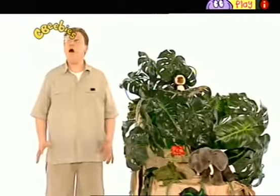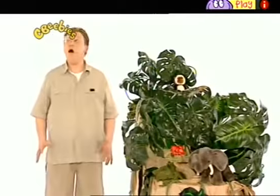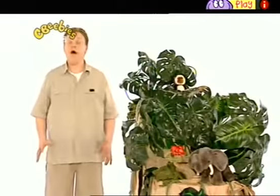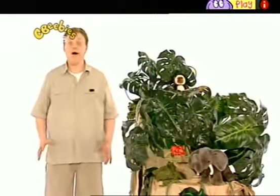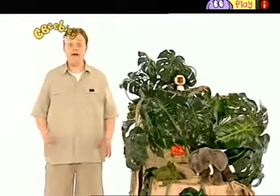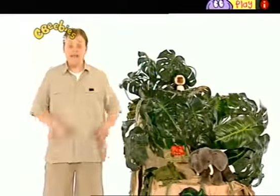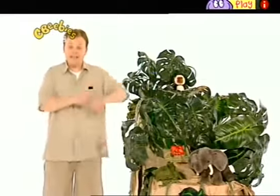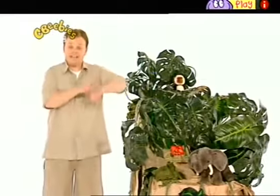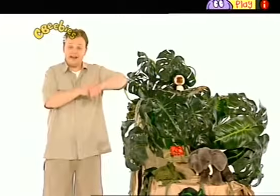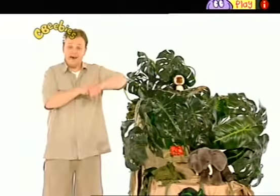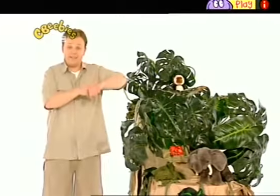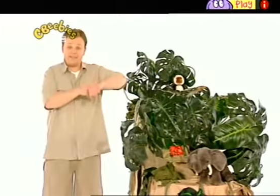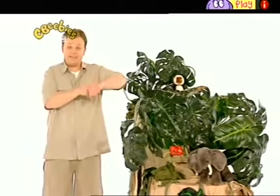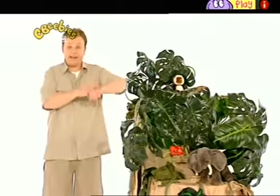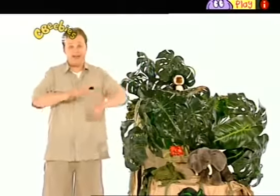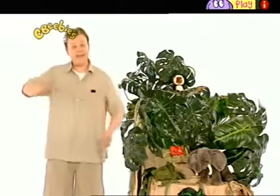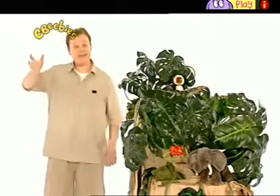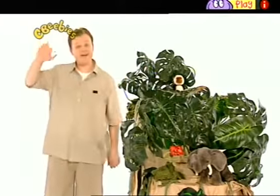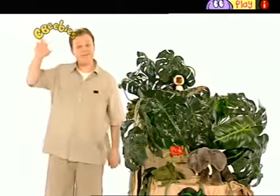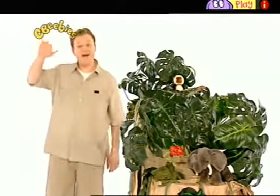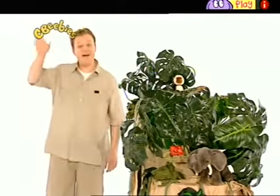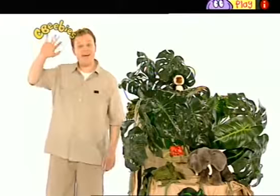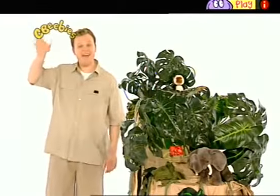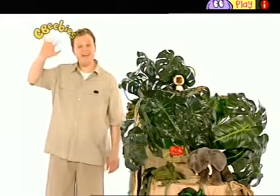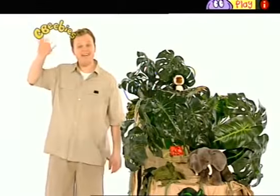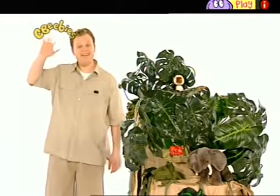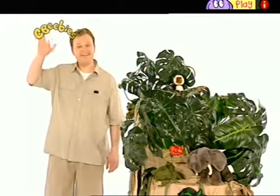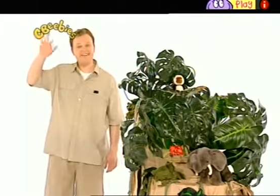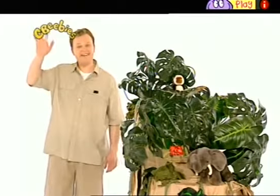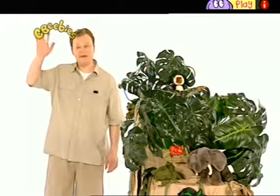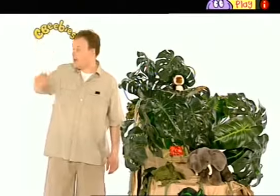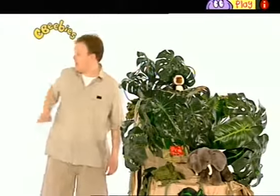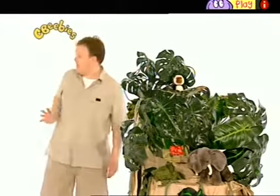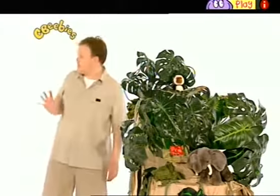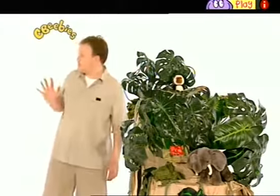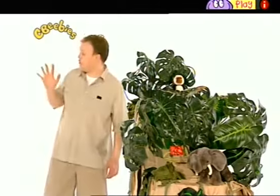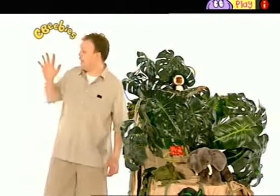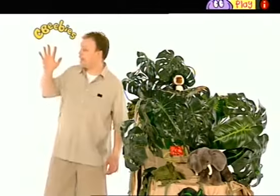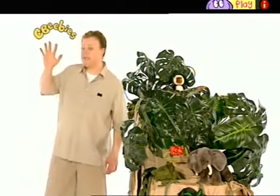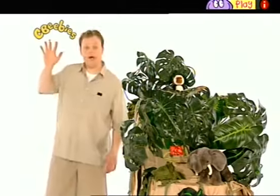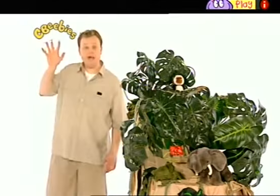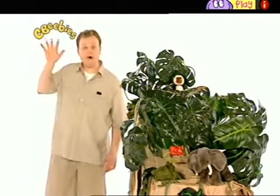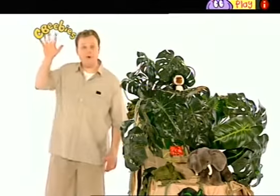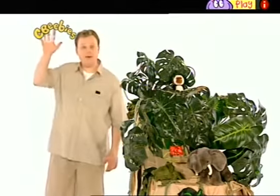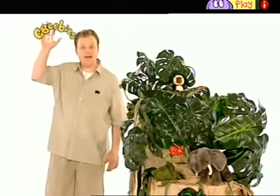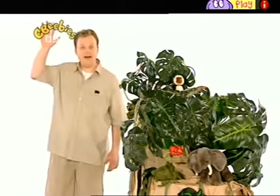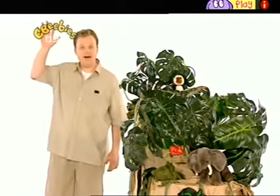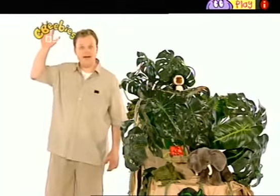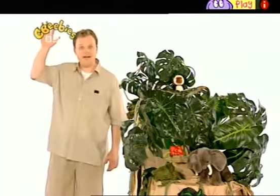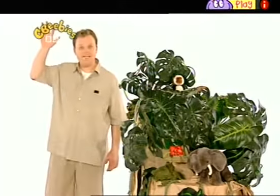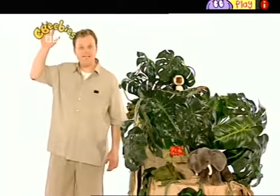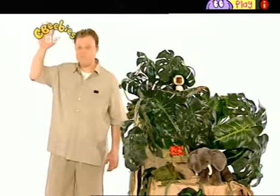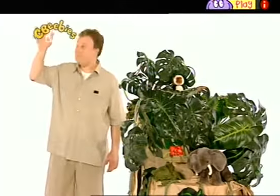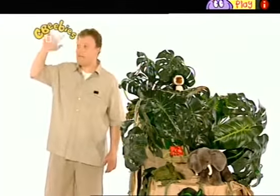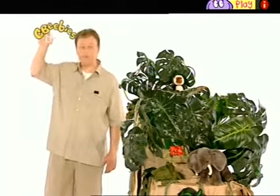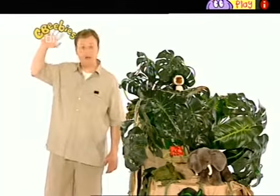Ah, it's time to say goodbye. Lift your hand and hold it high. Give it a